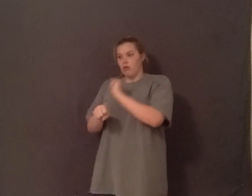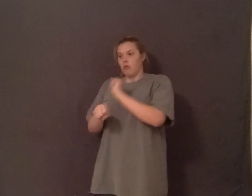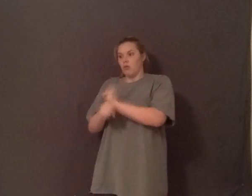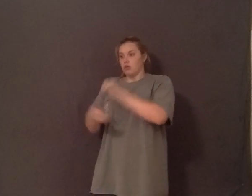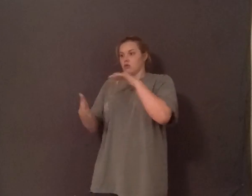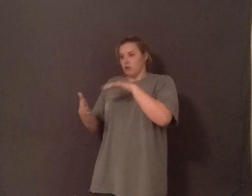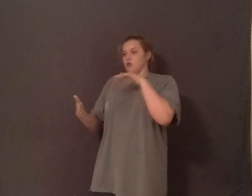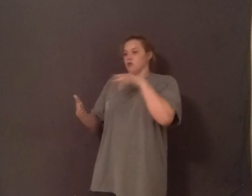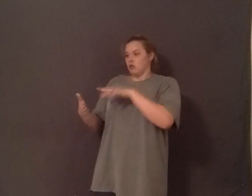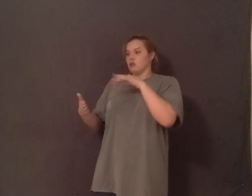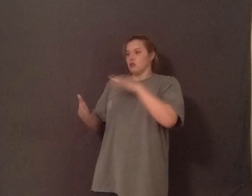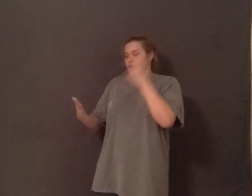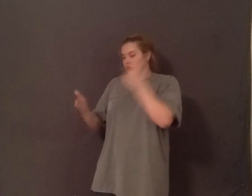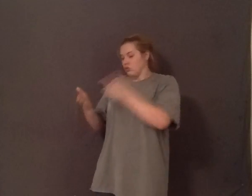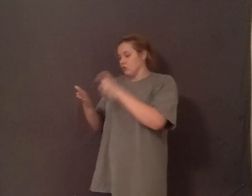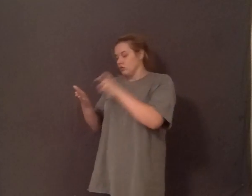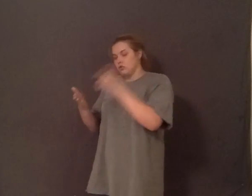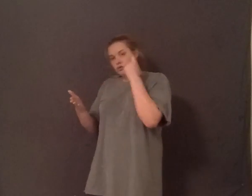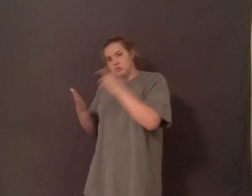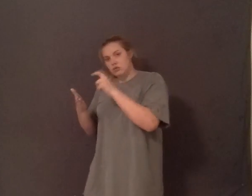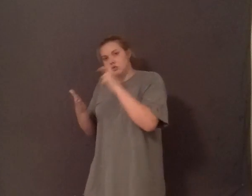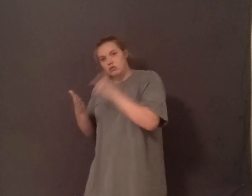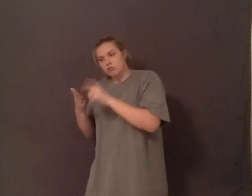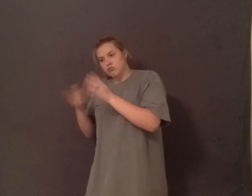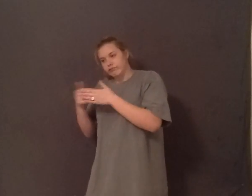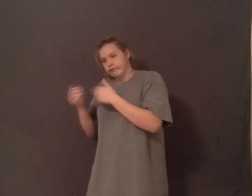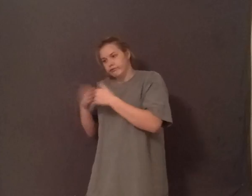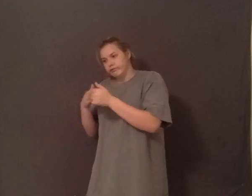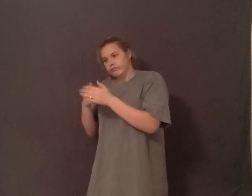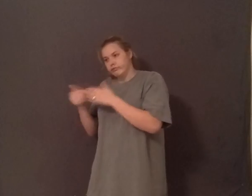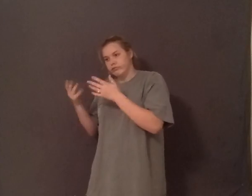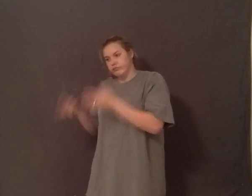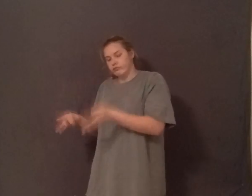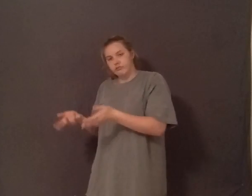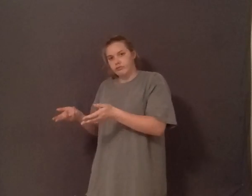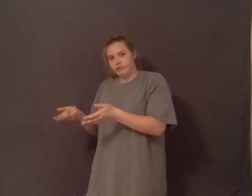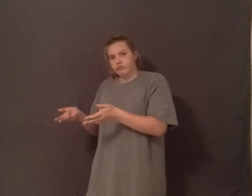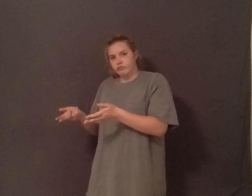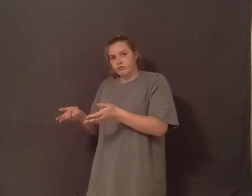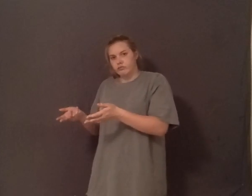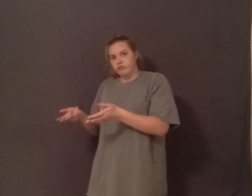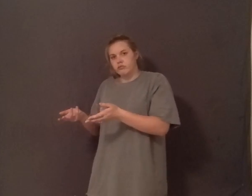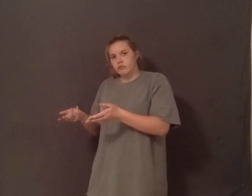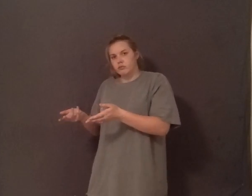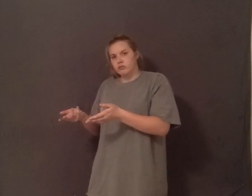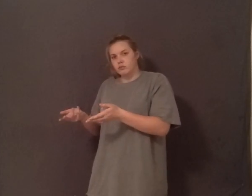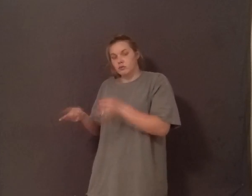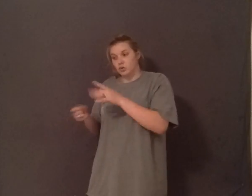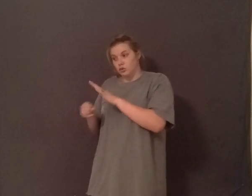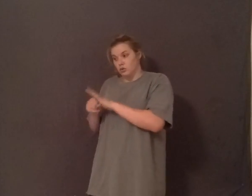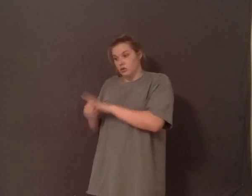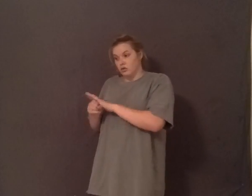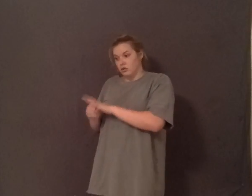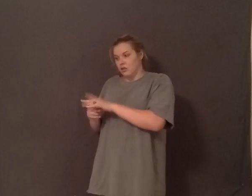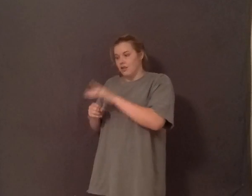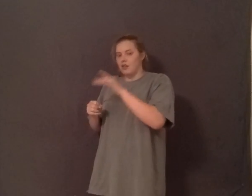you're researching, when you're whatever, well, that means if you're stressed, you're not enjoying yourself. It's